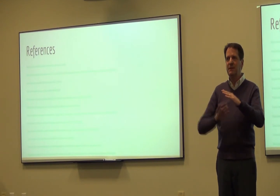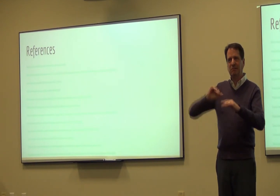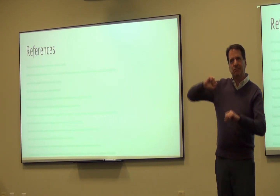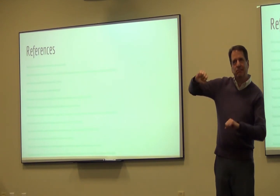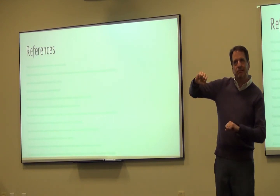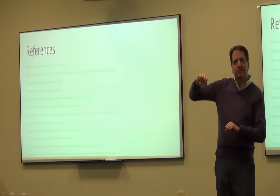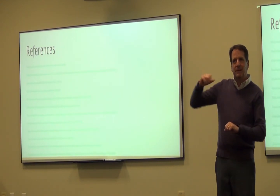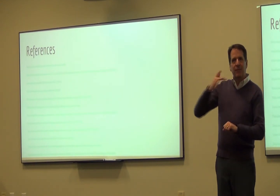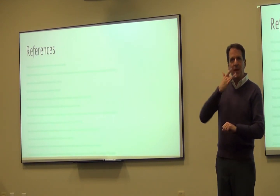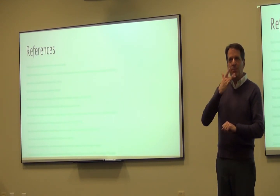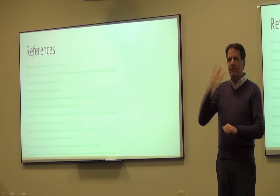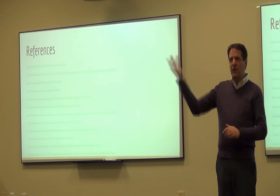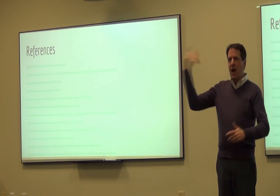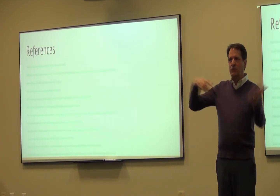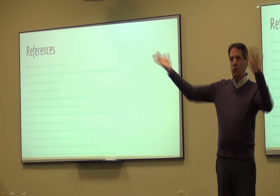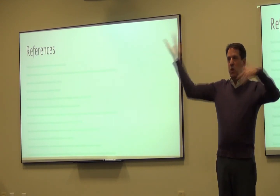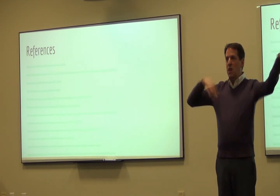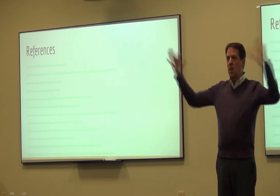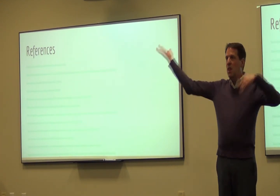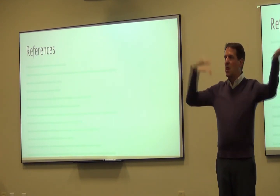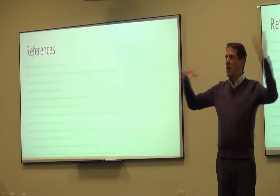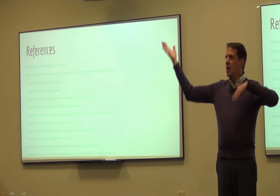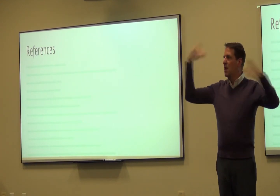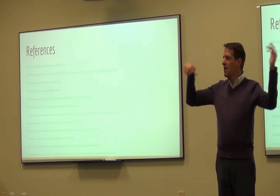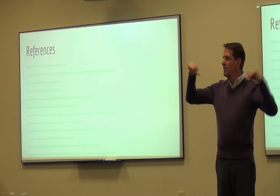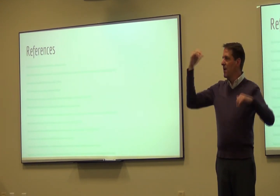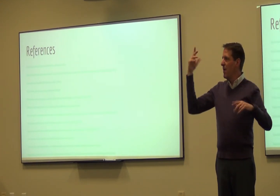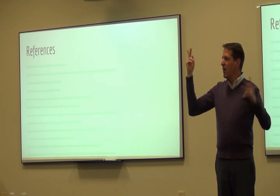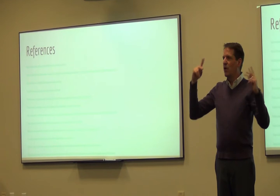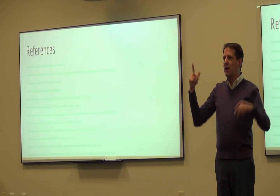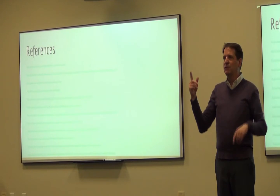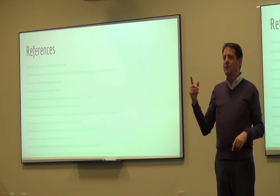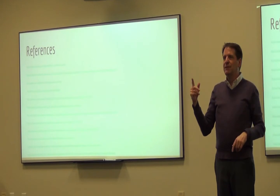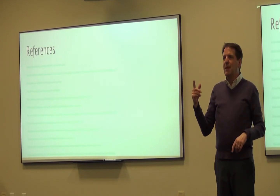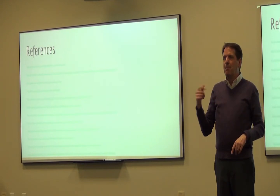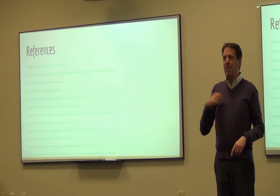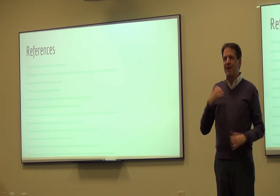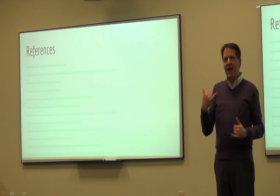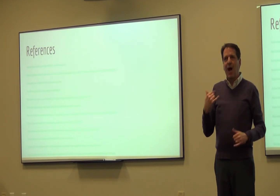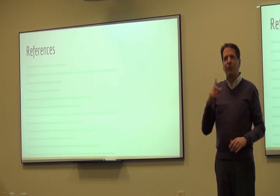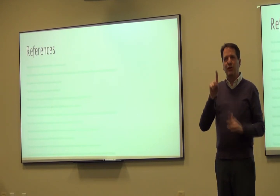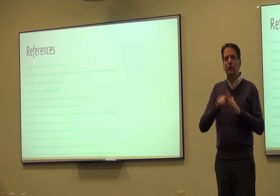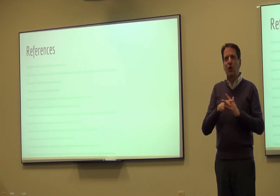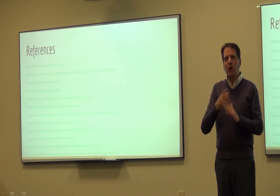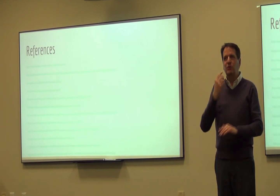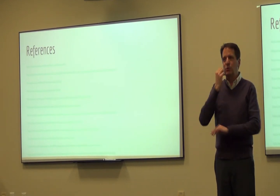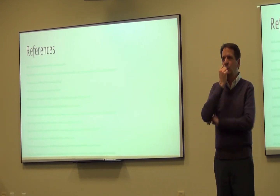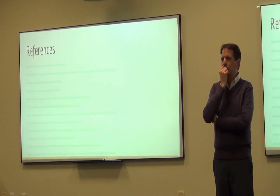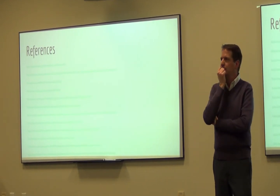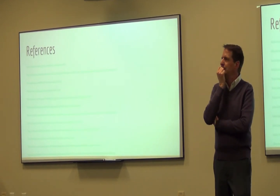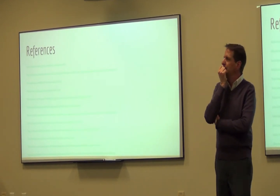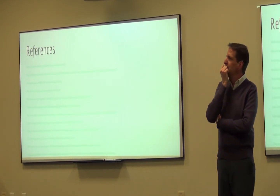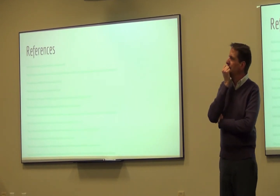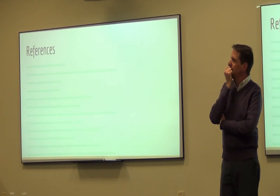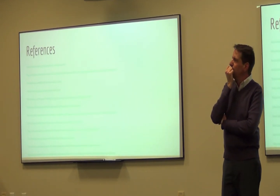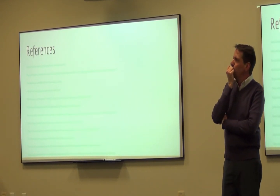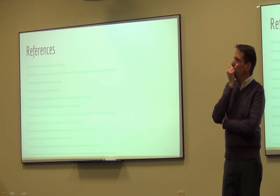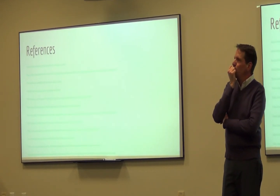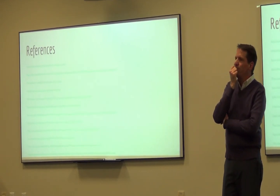immigration. Little resistance, they're not welcoming people from everywhere to come and live in Japan. But I think now they're starting to reflect